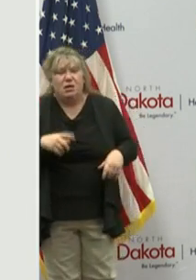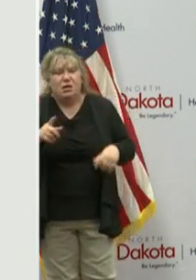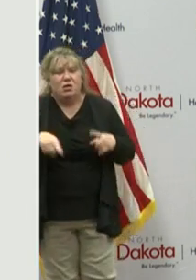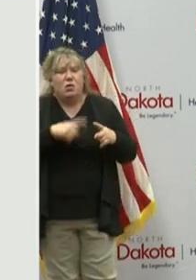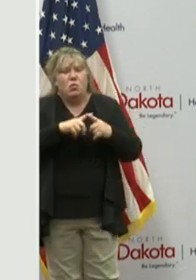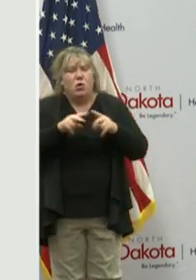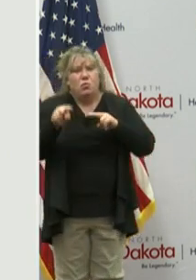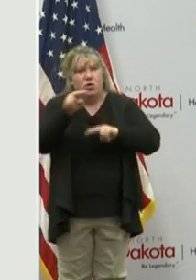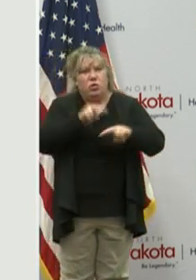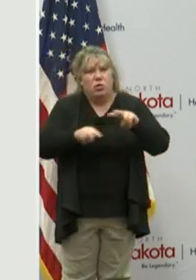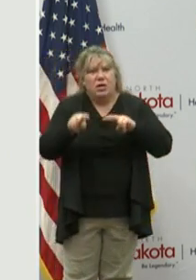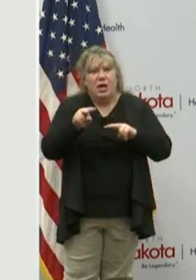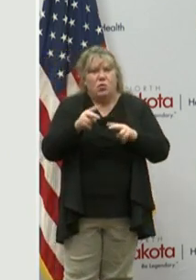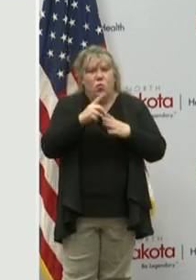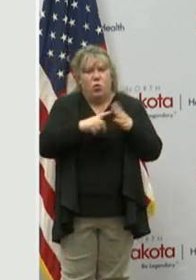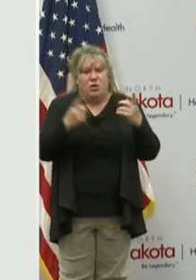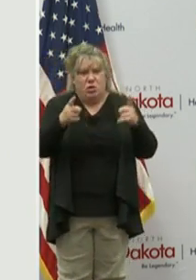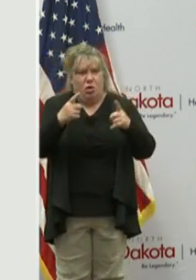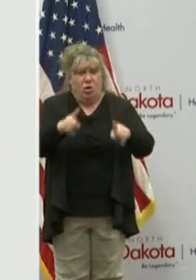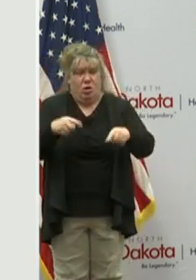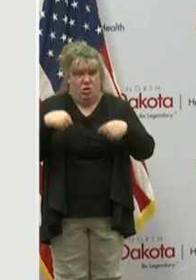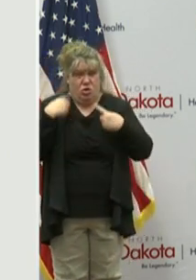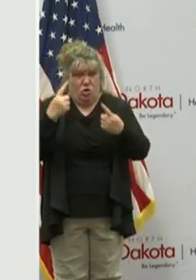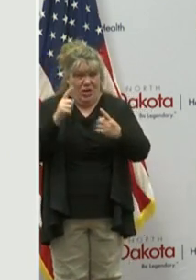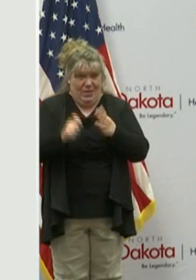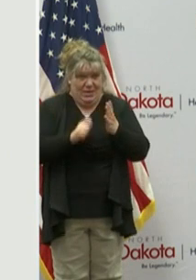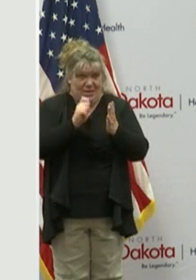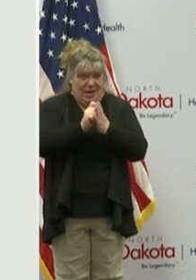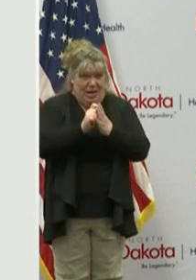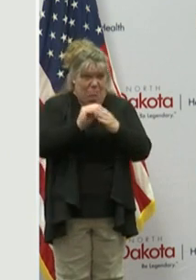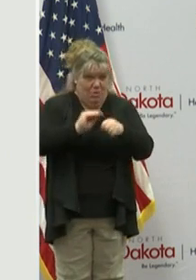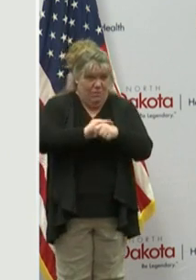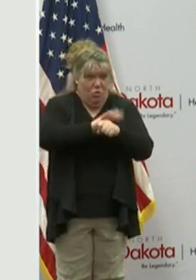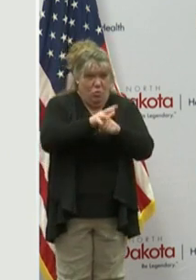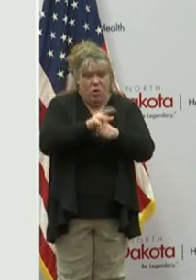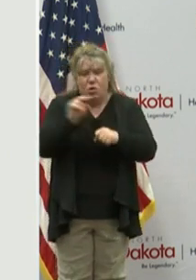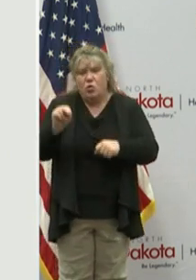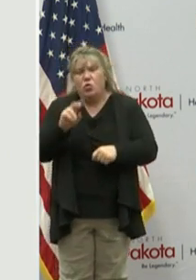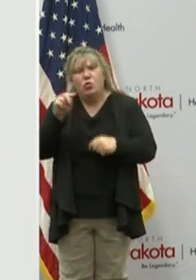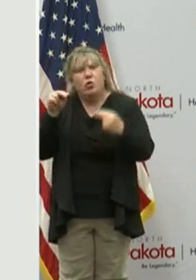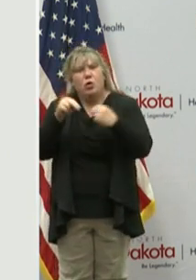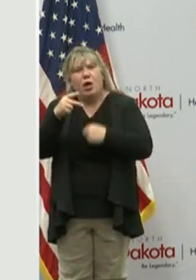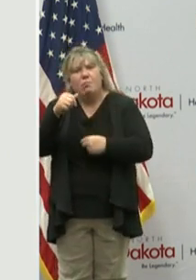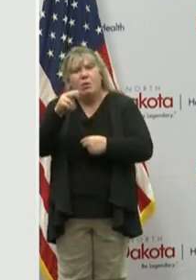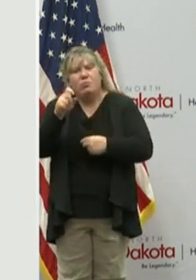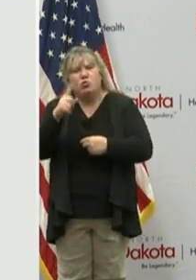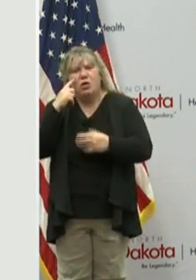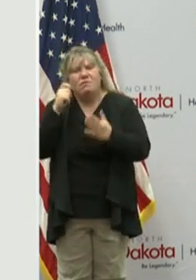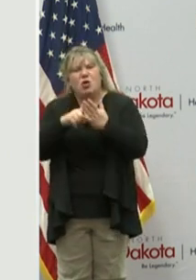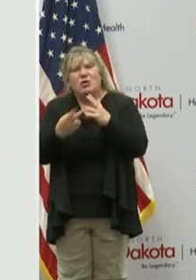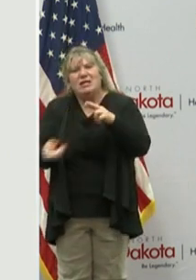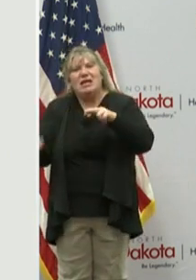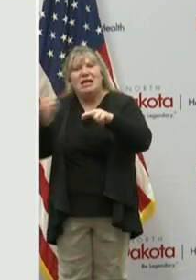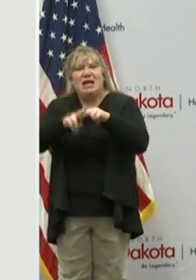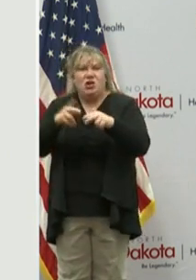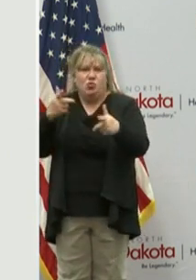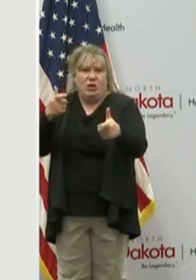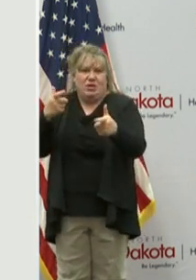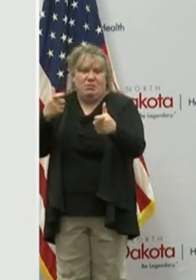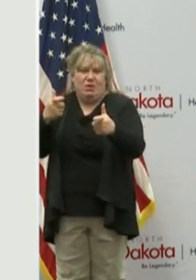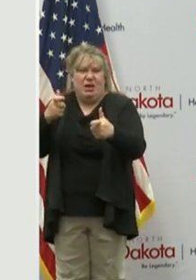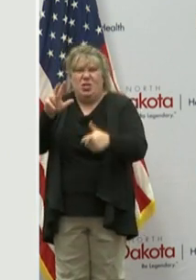look at what's gone on during this time frame, North Dakota Highway Patrol reporting an increase of speeding citations